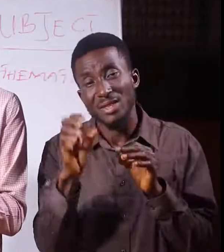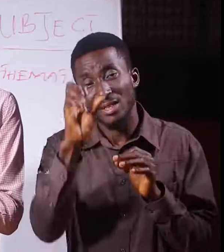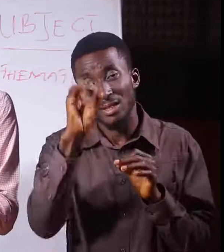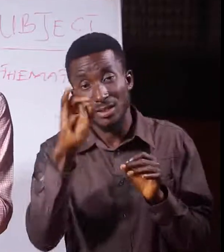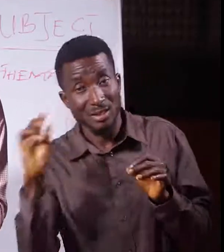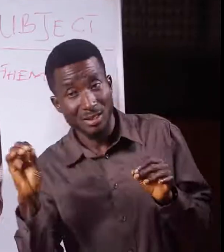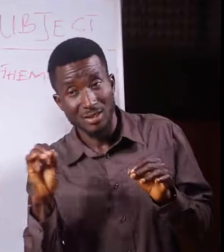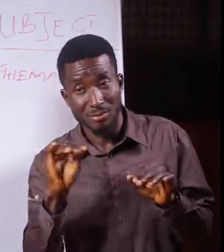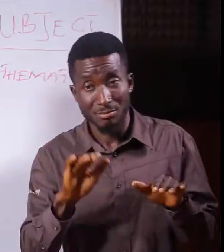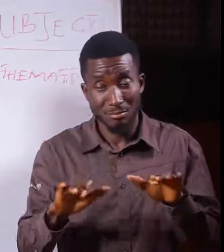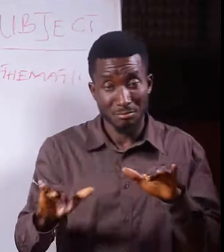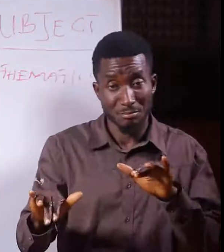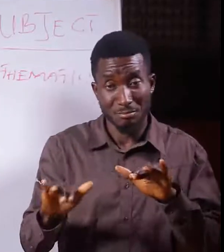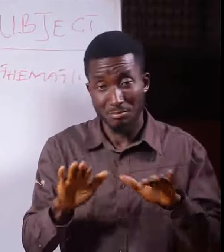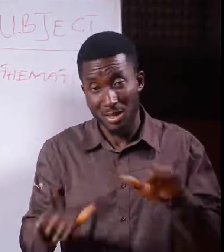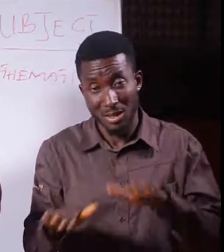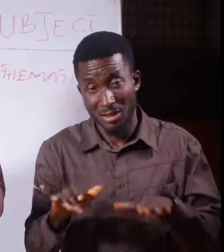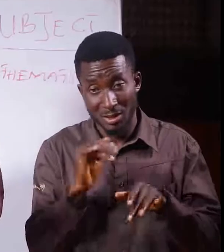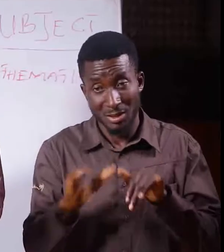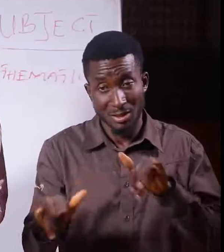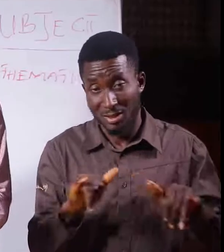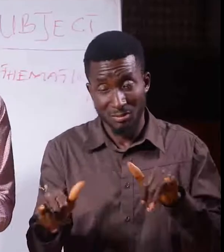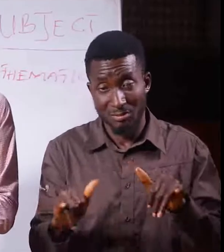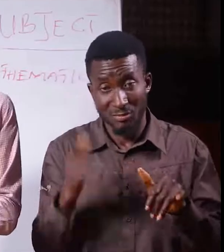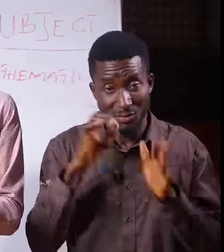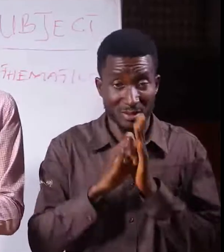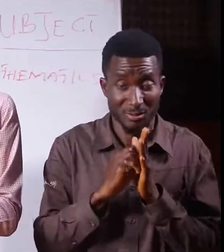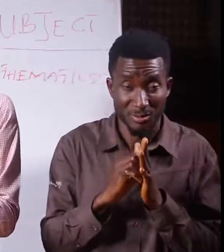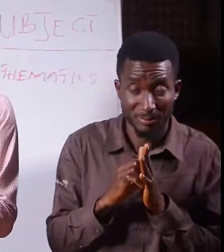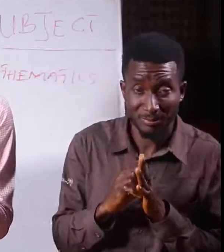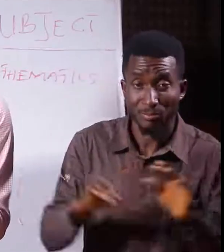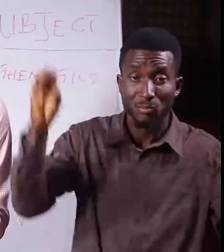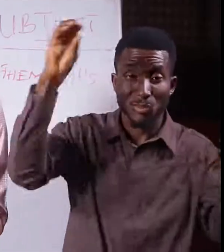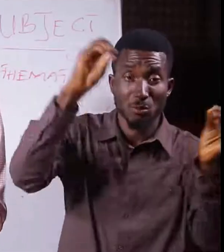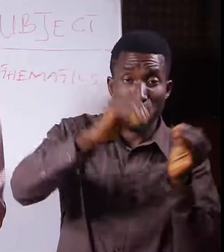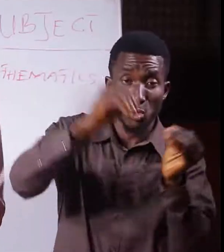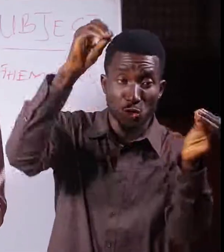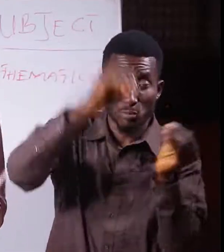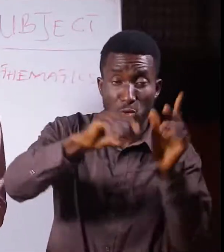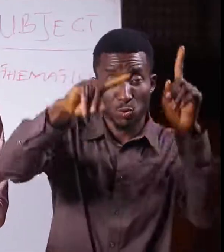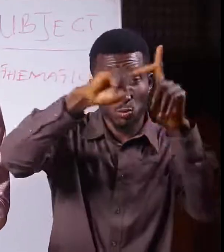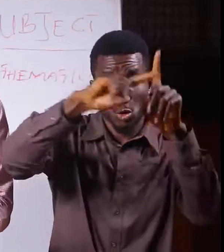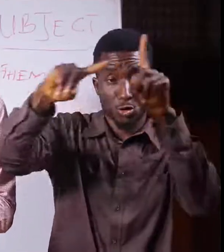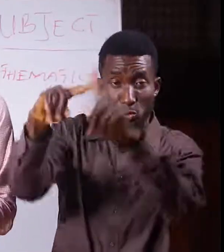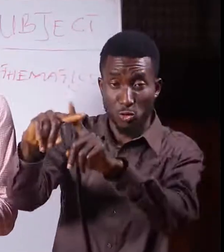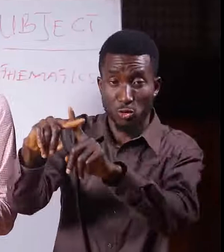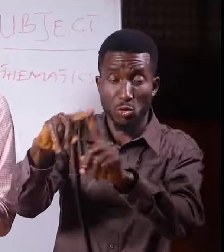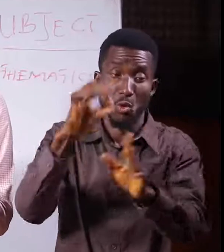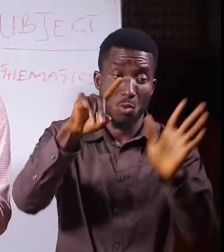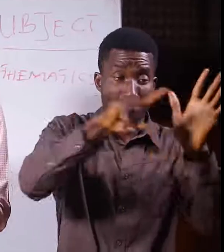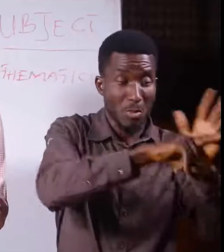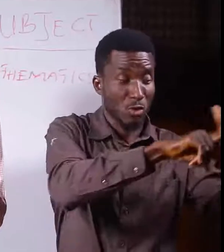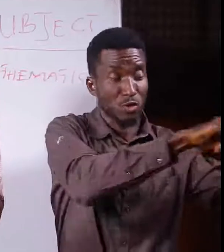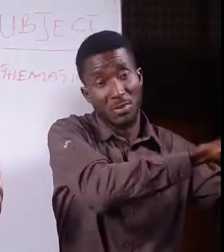the balancing terms are the same, for instance, plus plus or